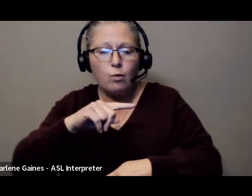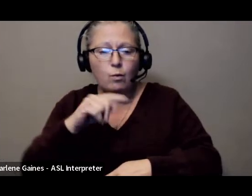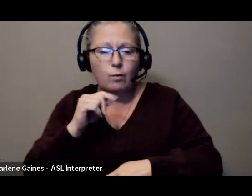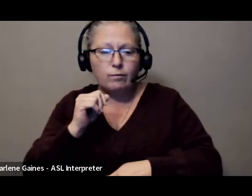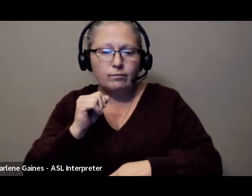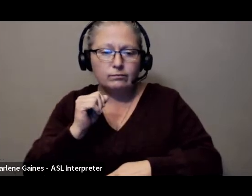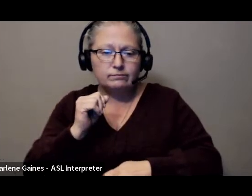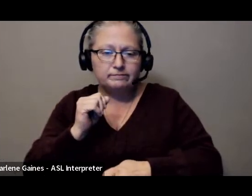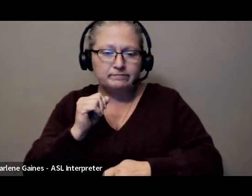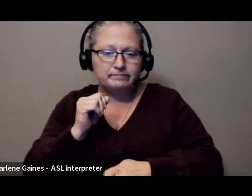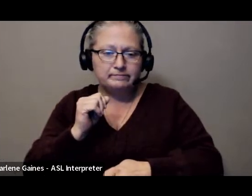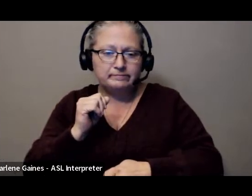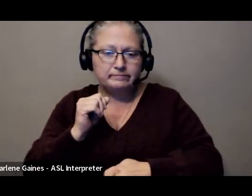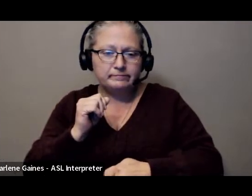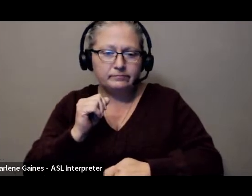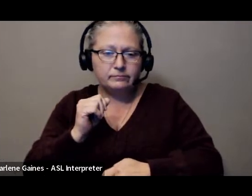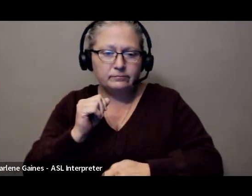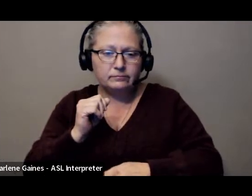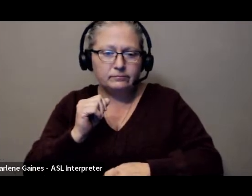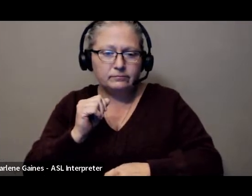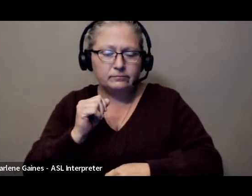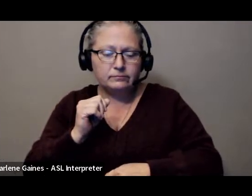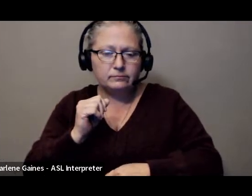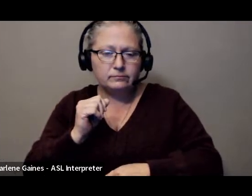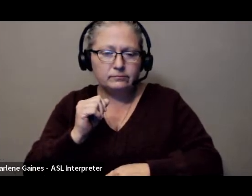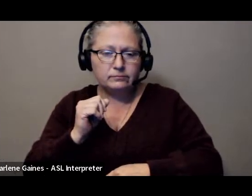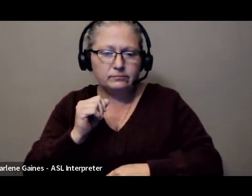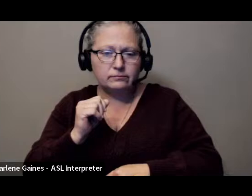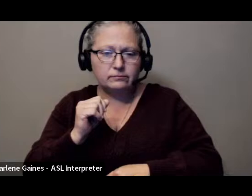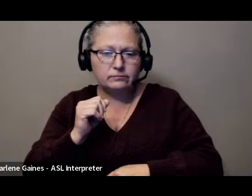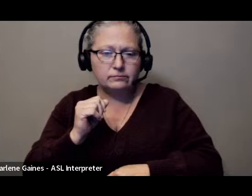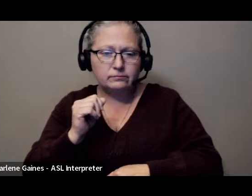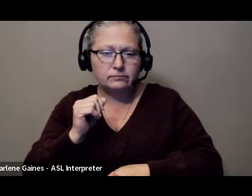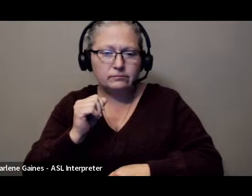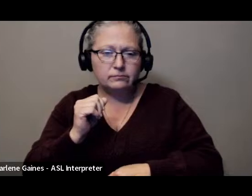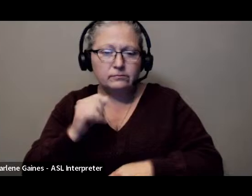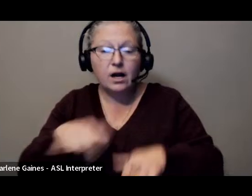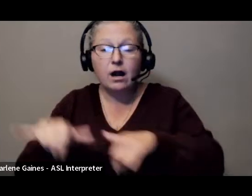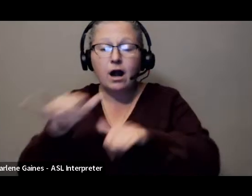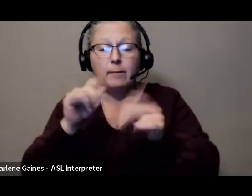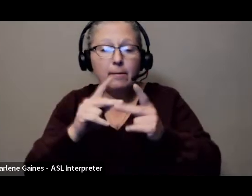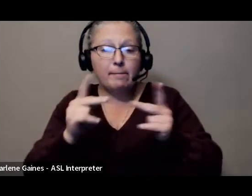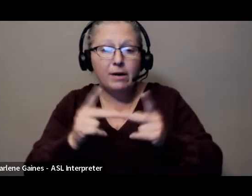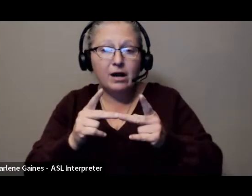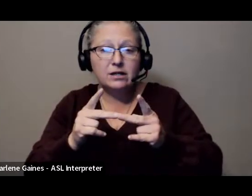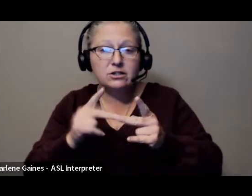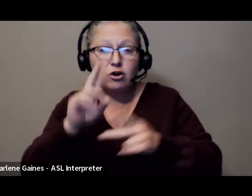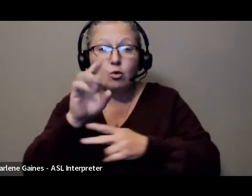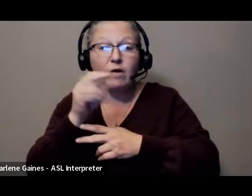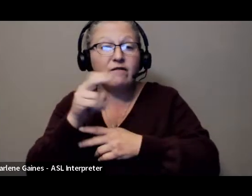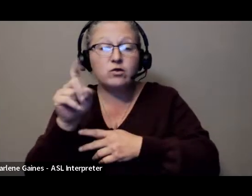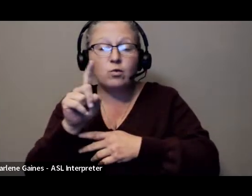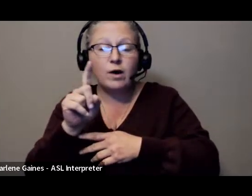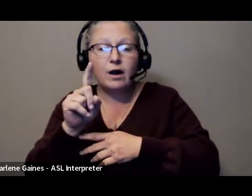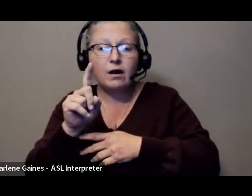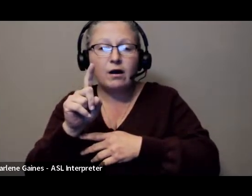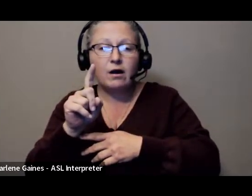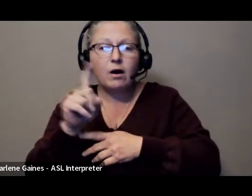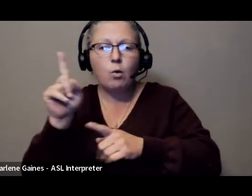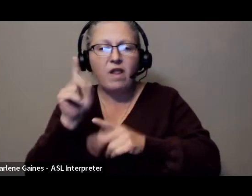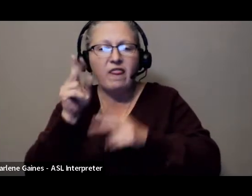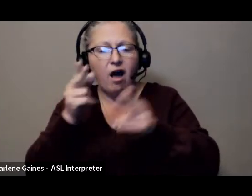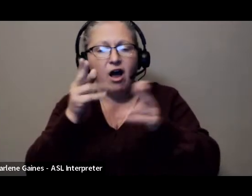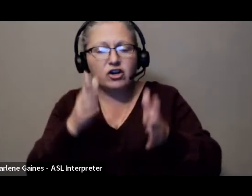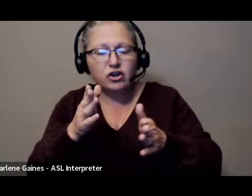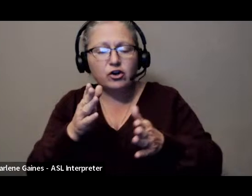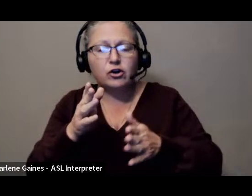The most commonplace of refuge is at the doorstep of the hunter. The hunter